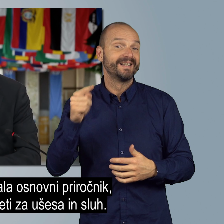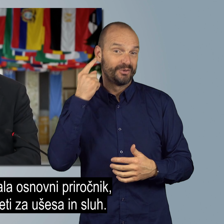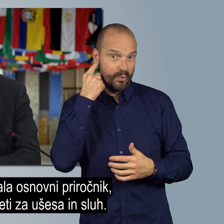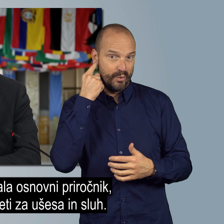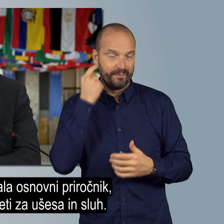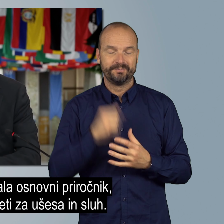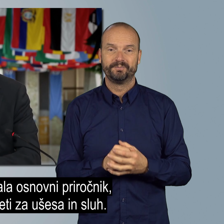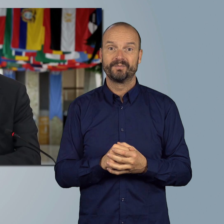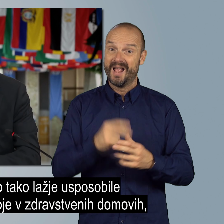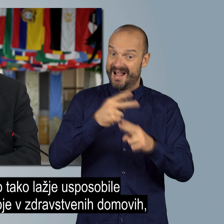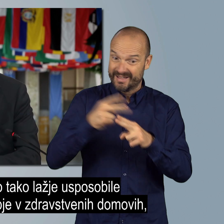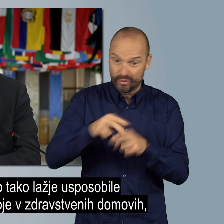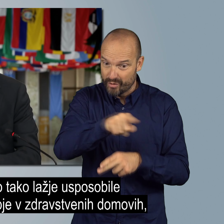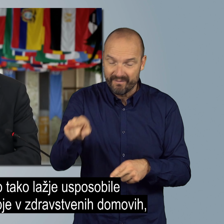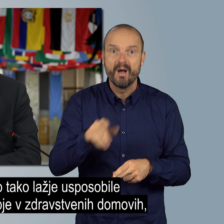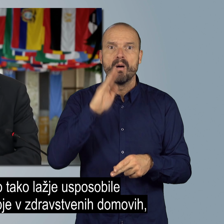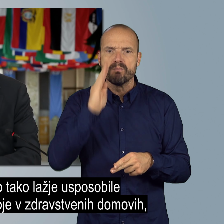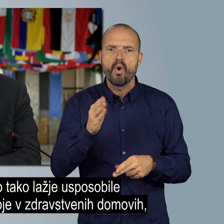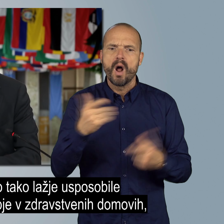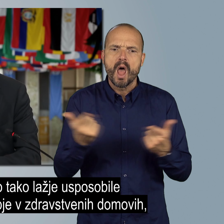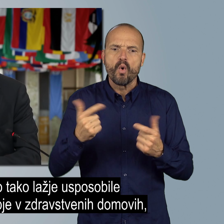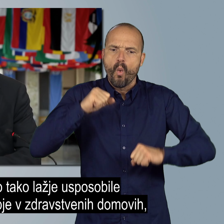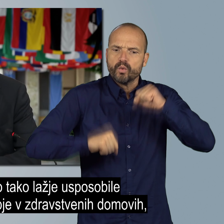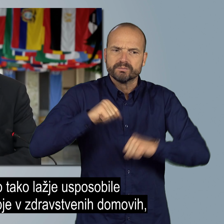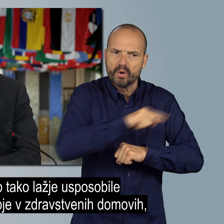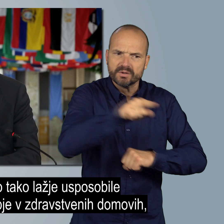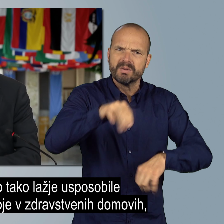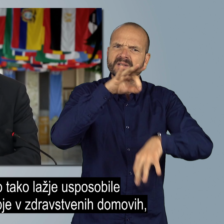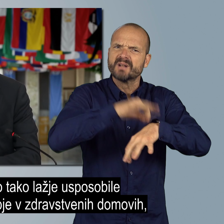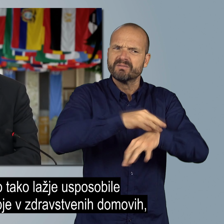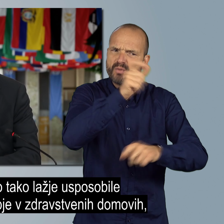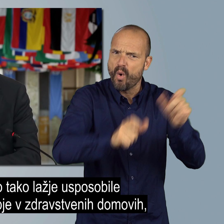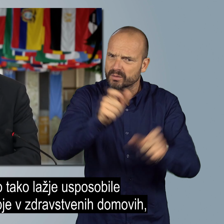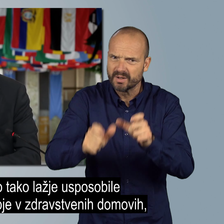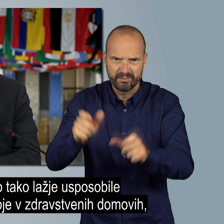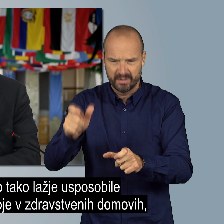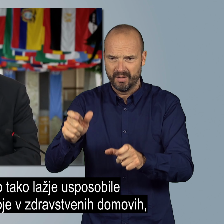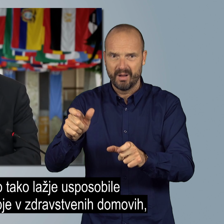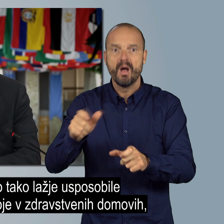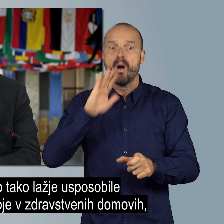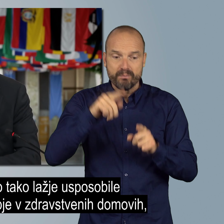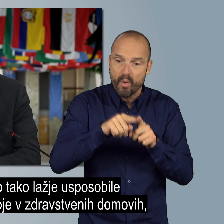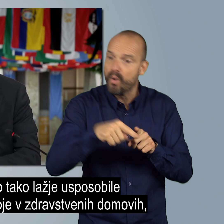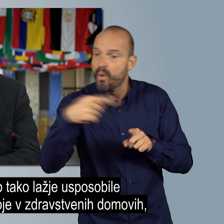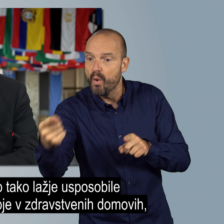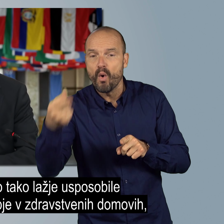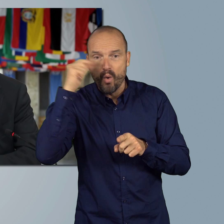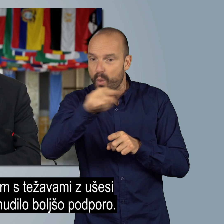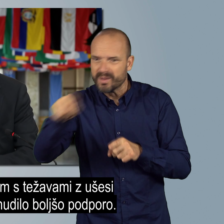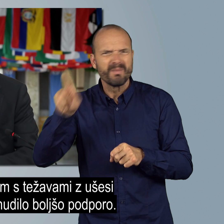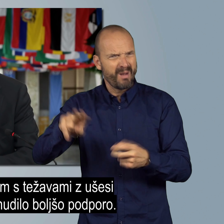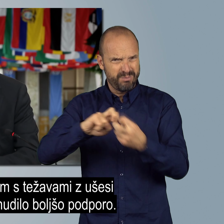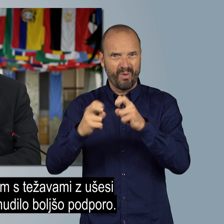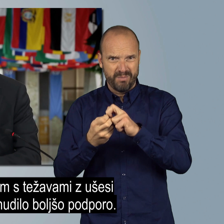Manual. Through its implementation, countries can empower their primary healthcare workforce